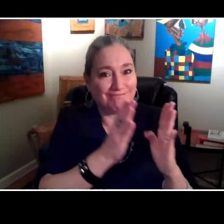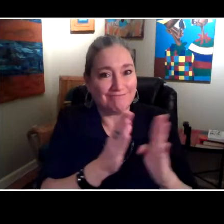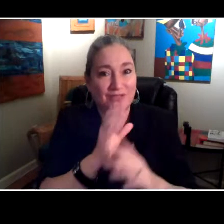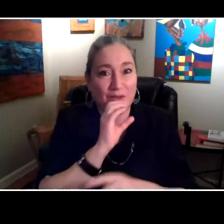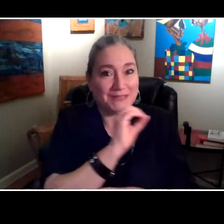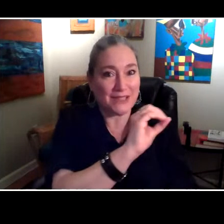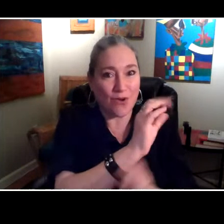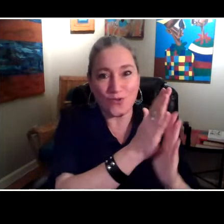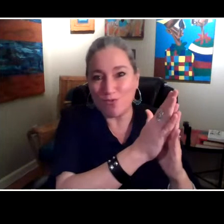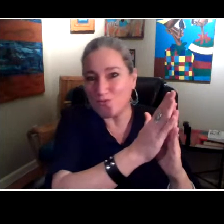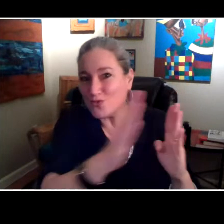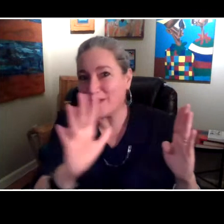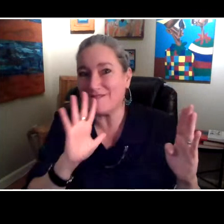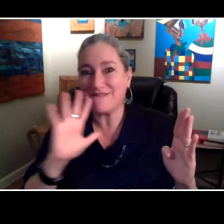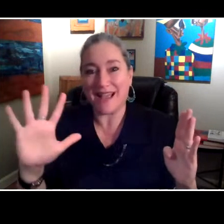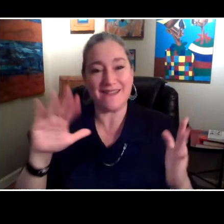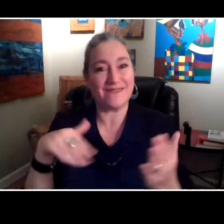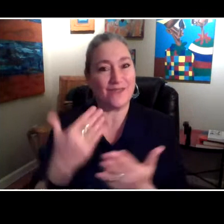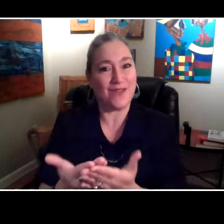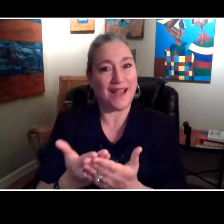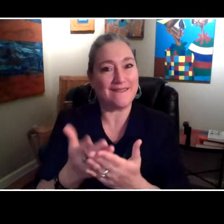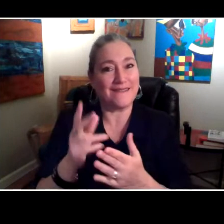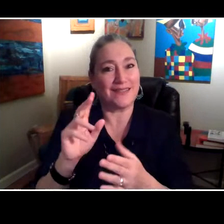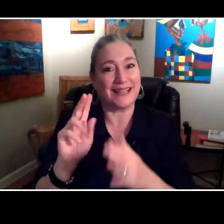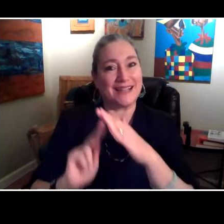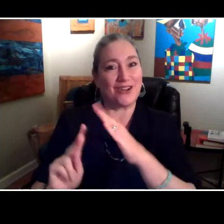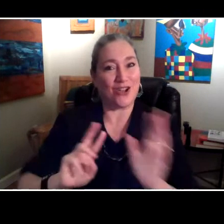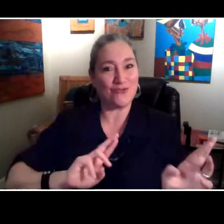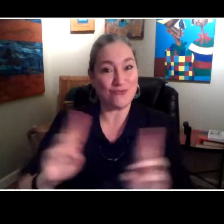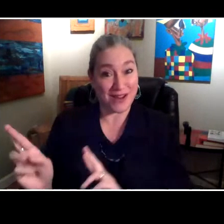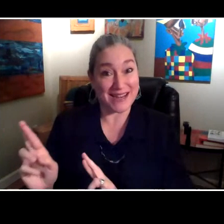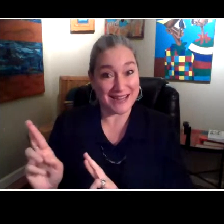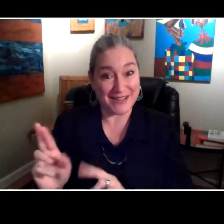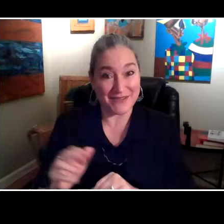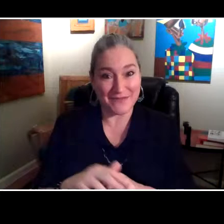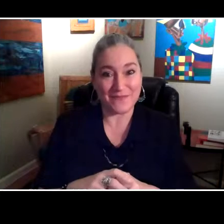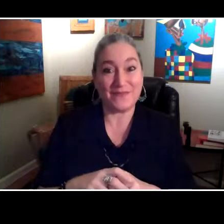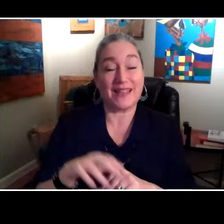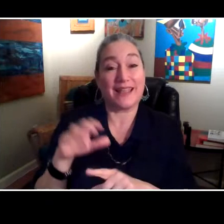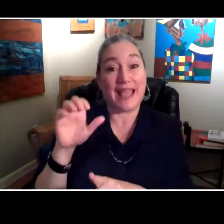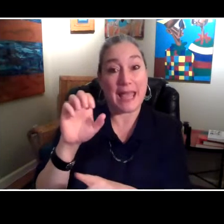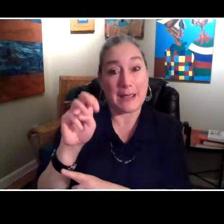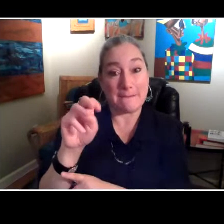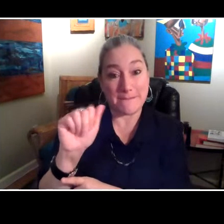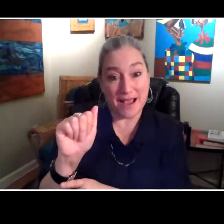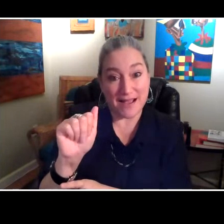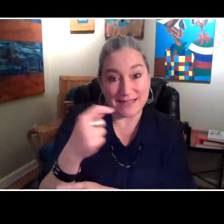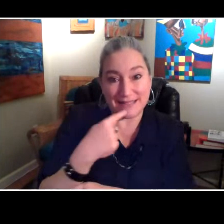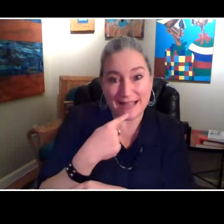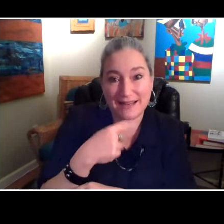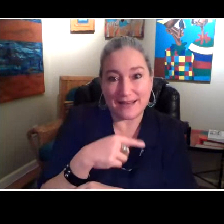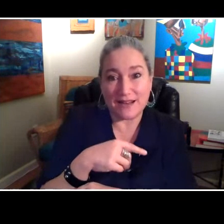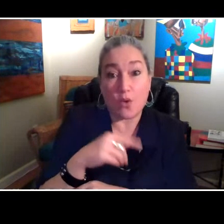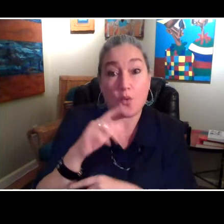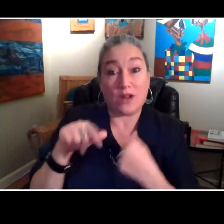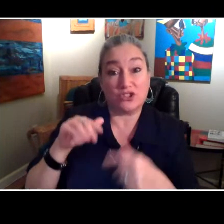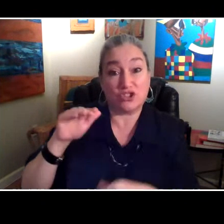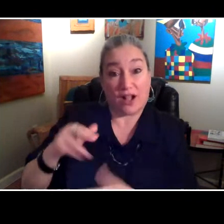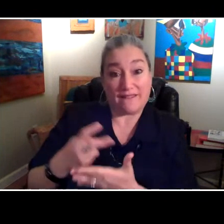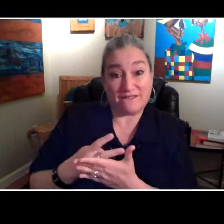language milestones on the road to kindergarten from 0 to 5. They can arrive kindergarten